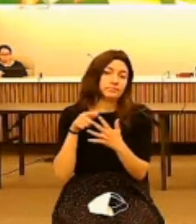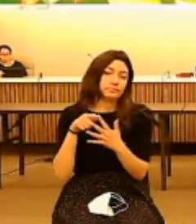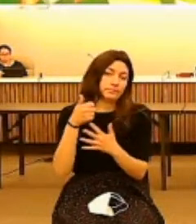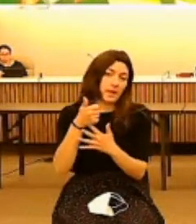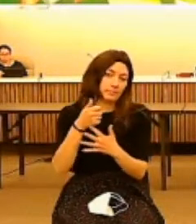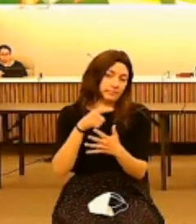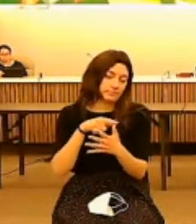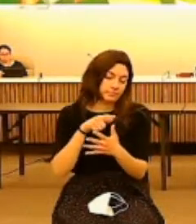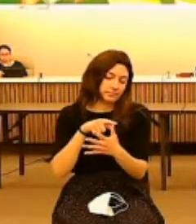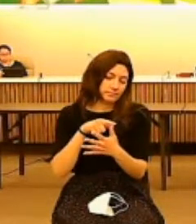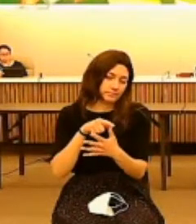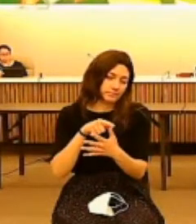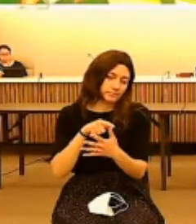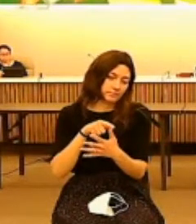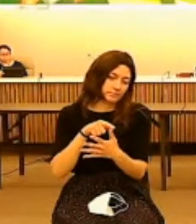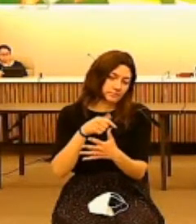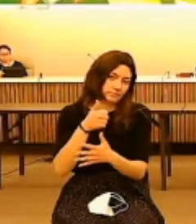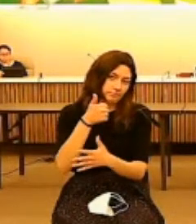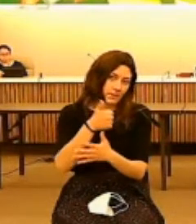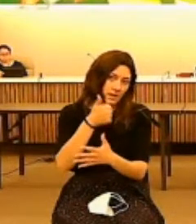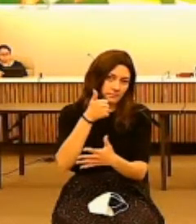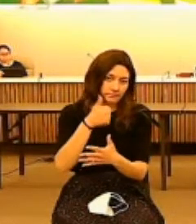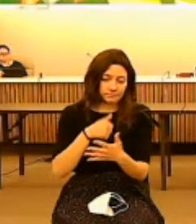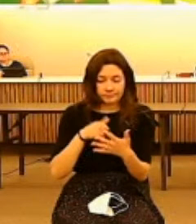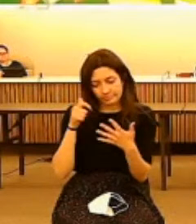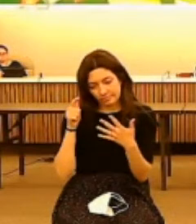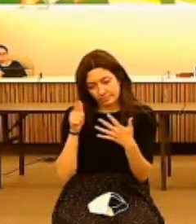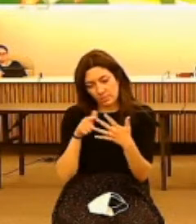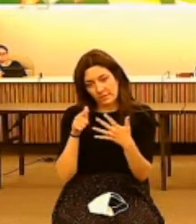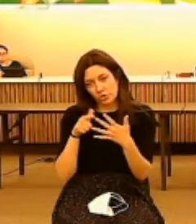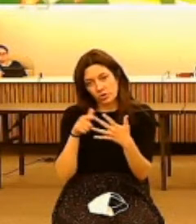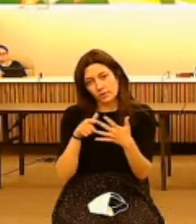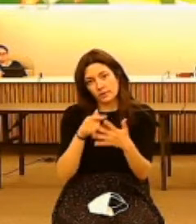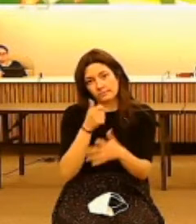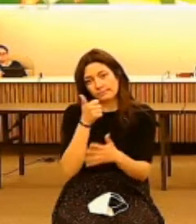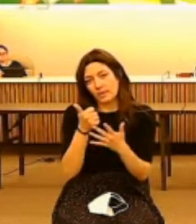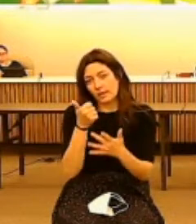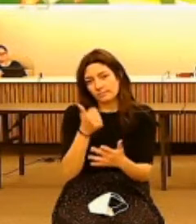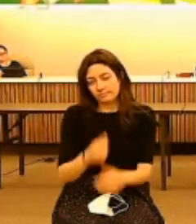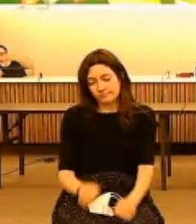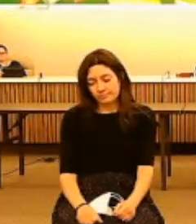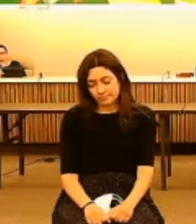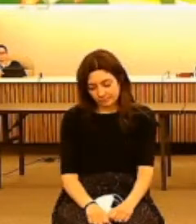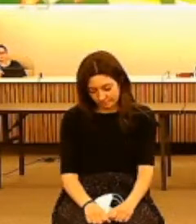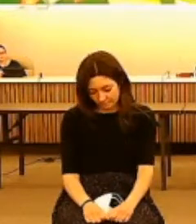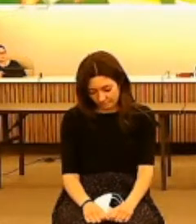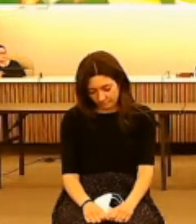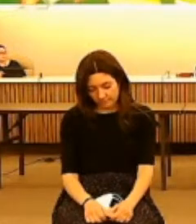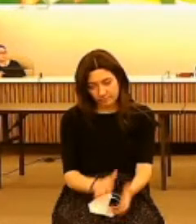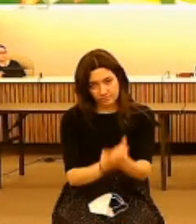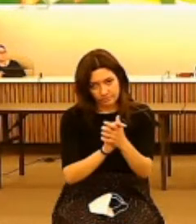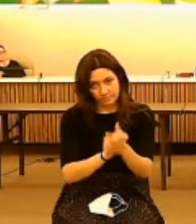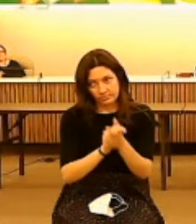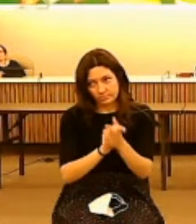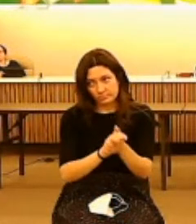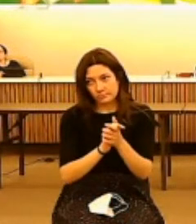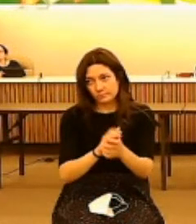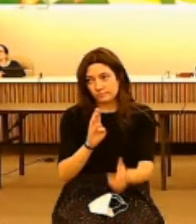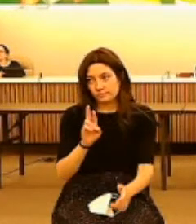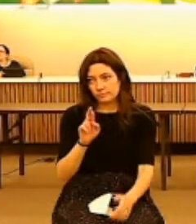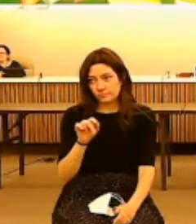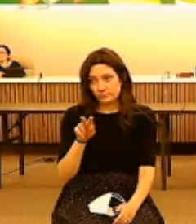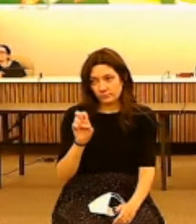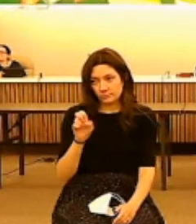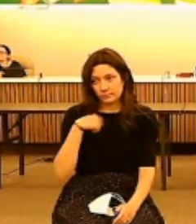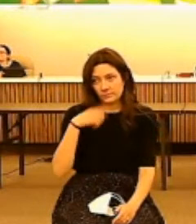Page? Aye. Councilmember Belanca? Aye. Supervisor Schultz? Aye. Congratulations, Bruce. I see the developer sitting